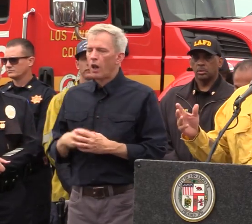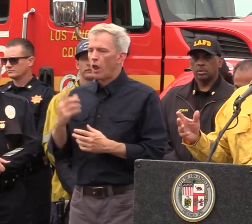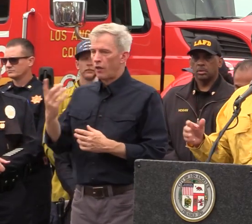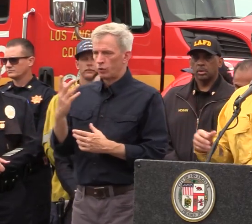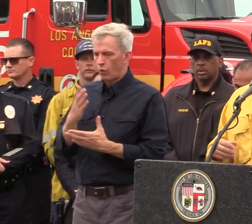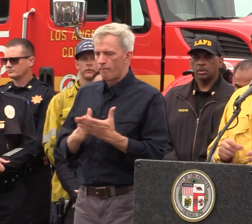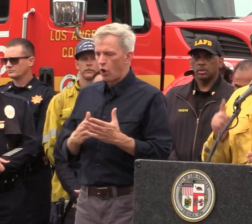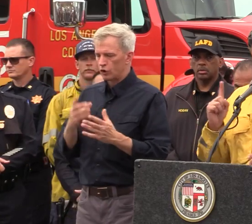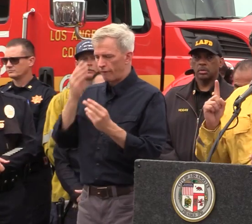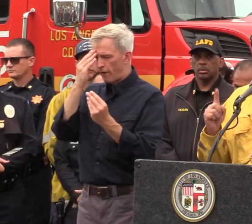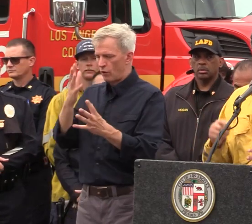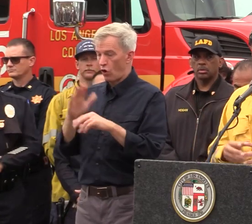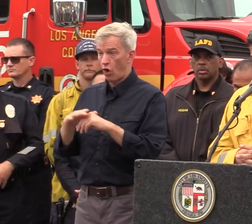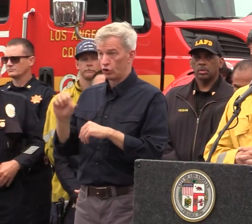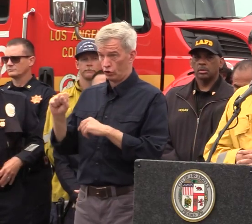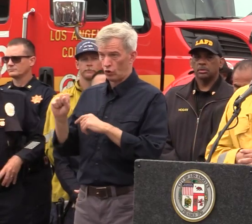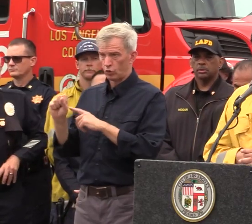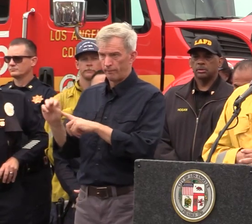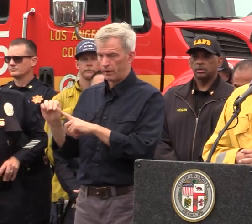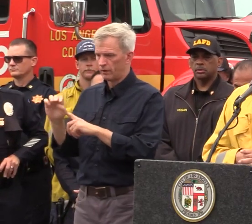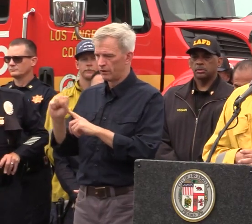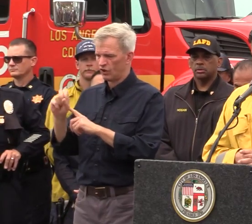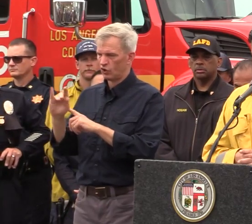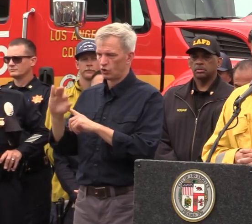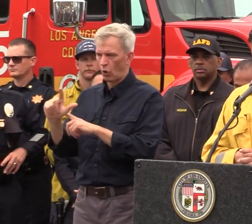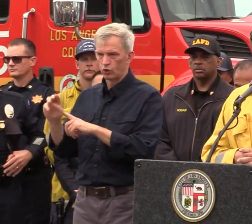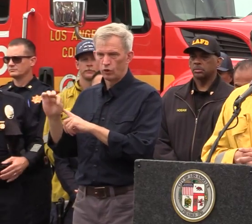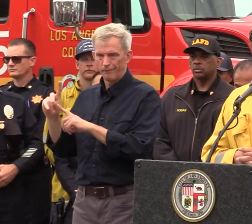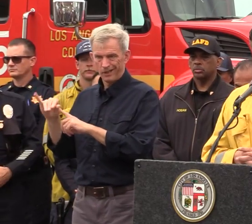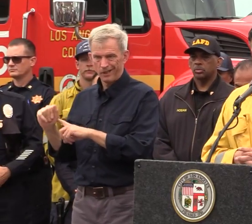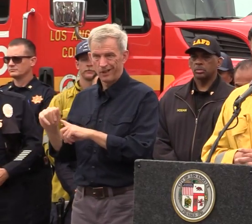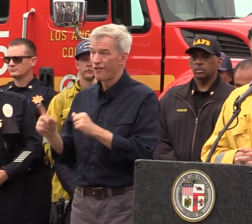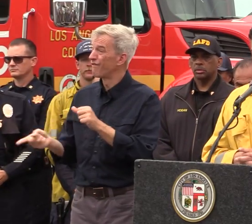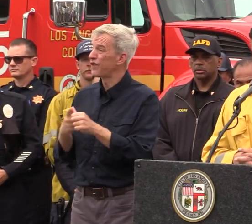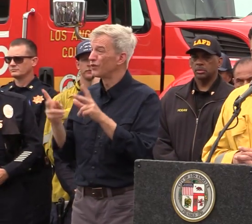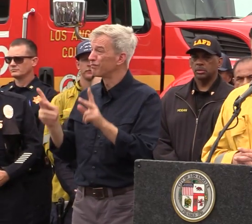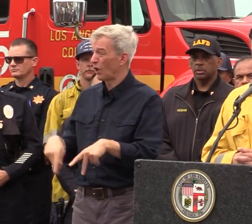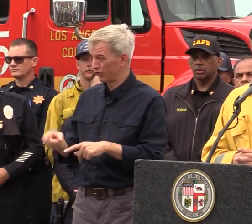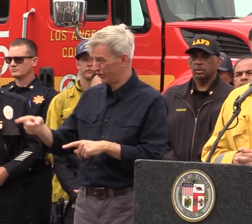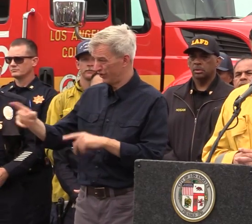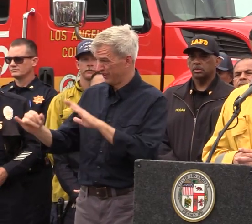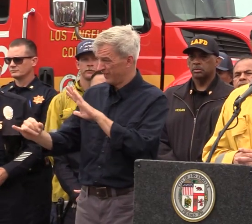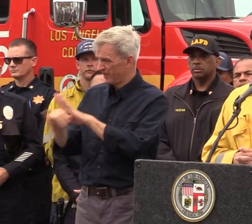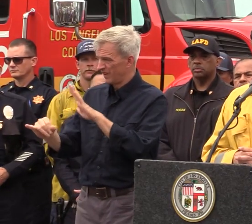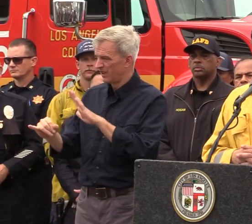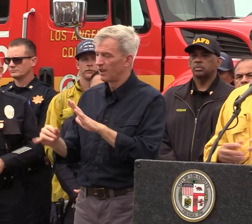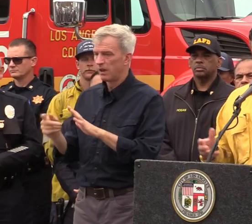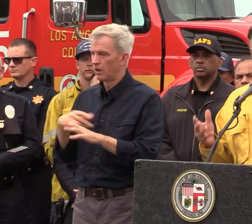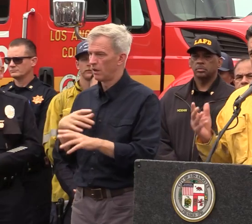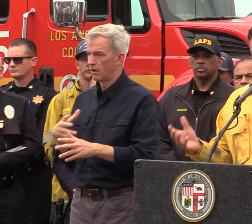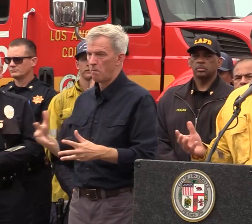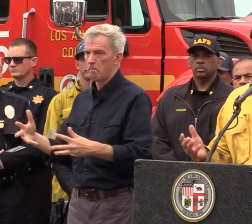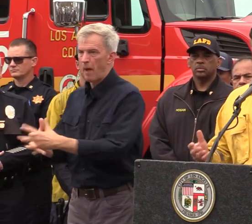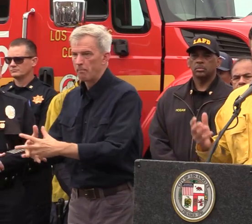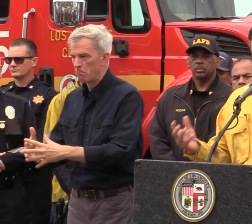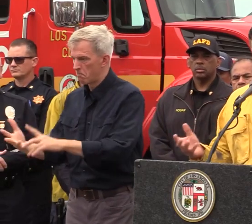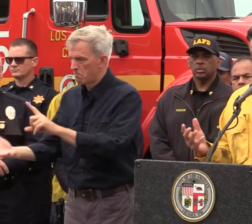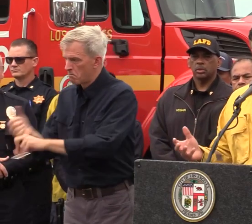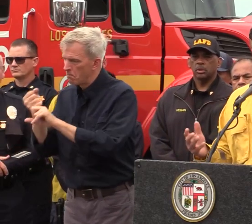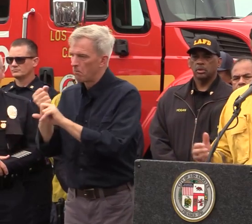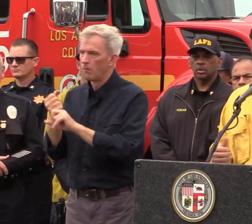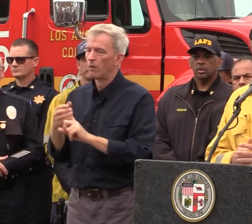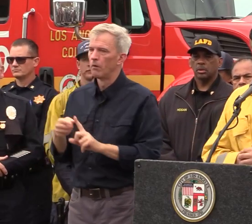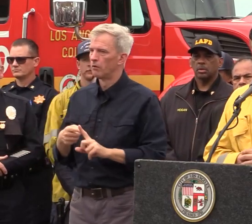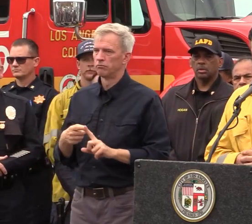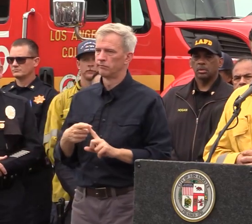out on social media, the first person, and that person turned out not to be a suspect. But that's going to happen. We're asking